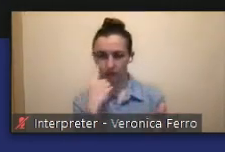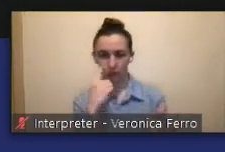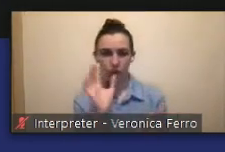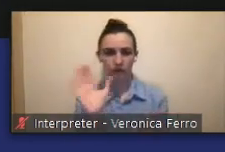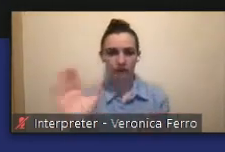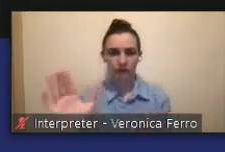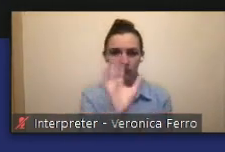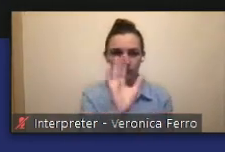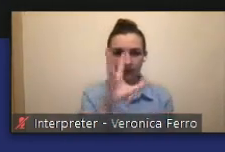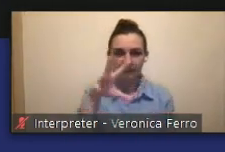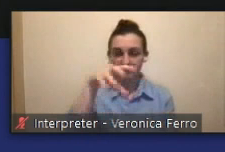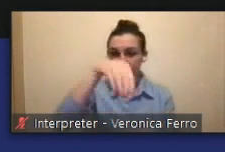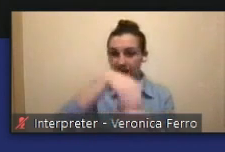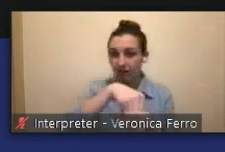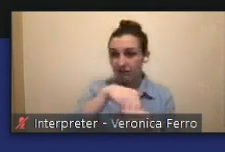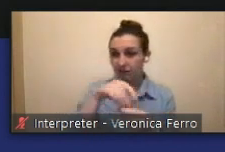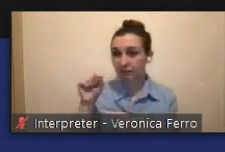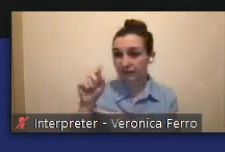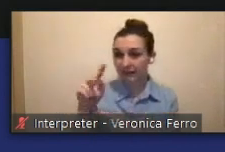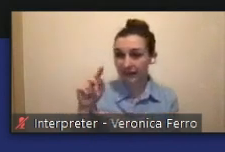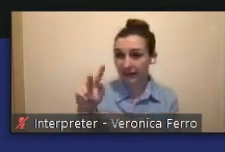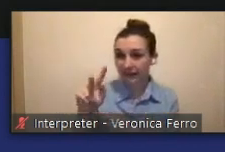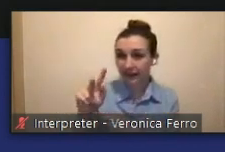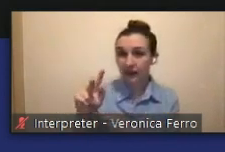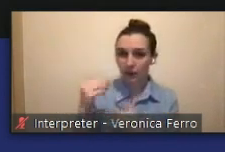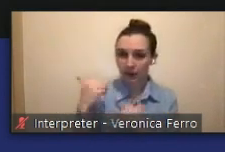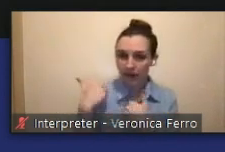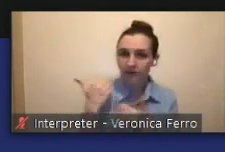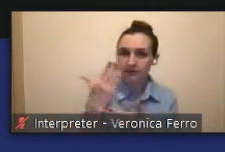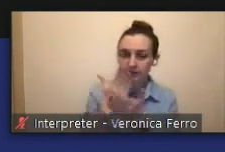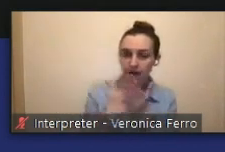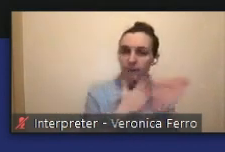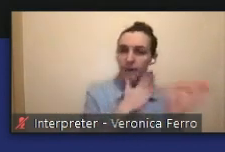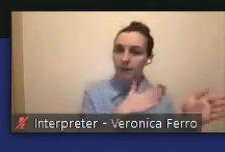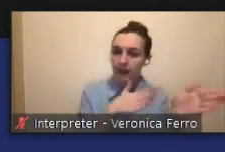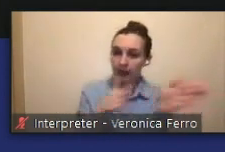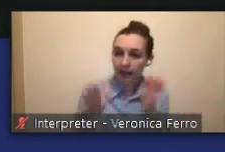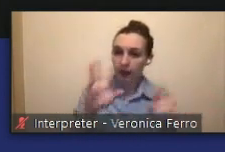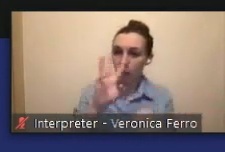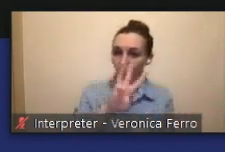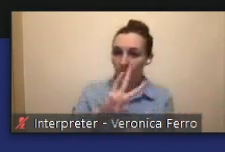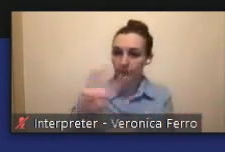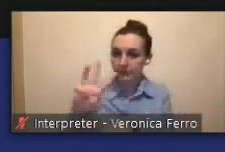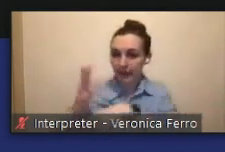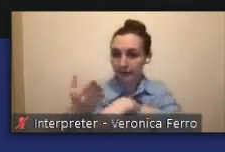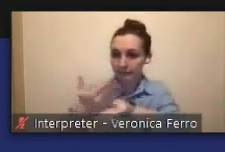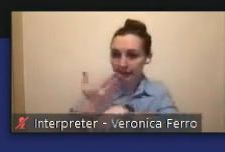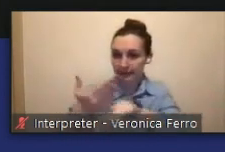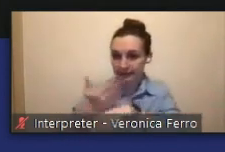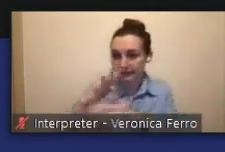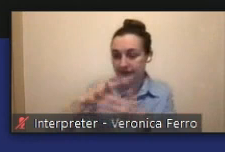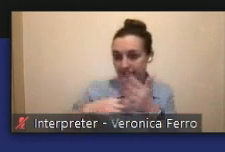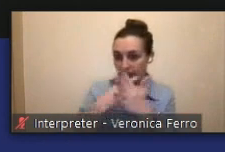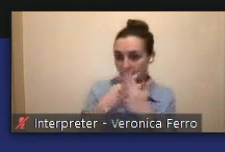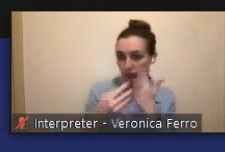people following along. We do have some planned website maintenance scheduled for Friday,